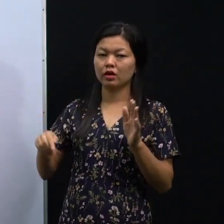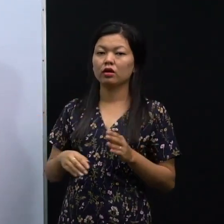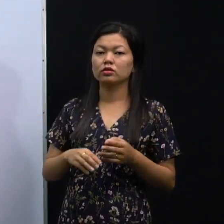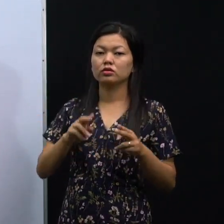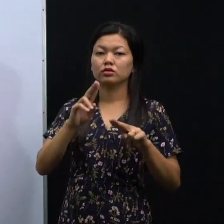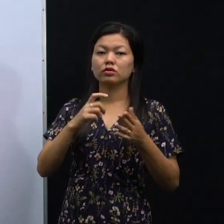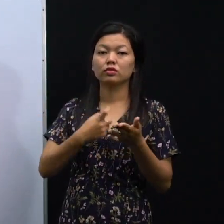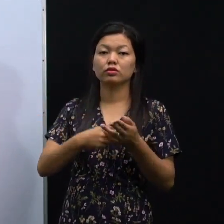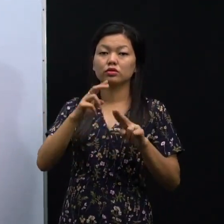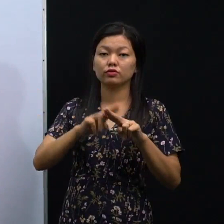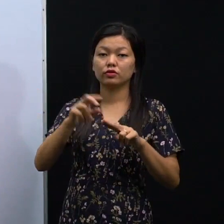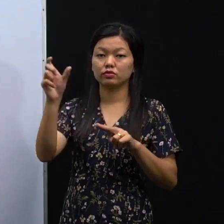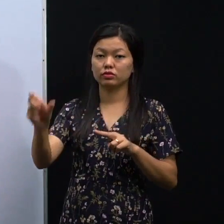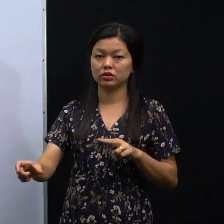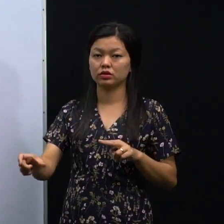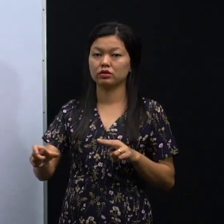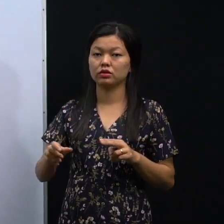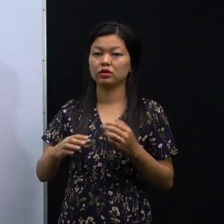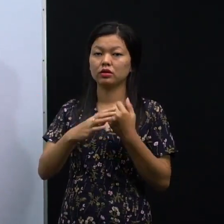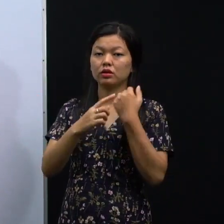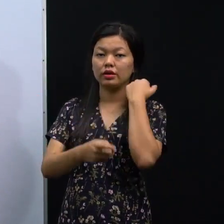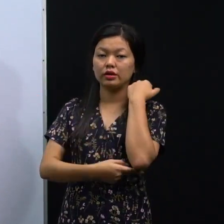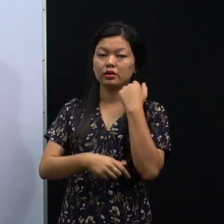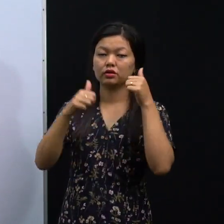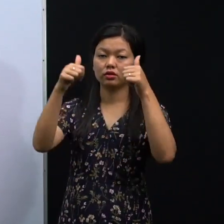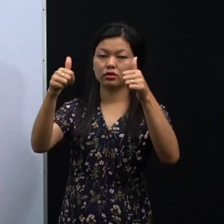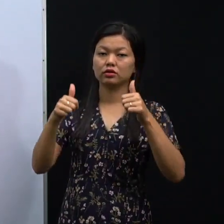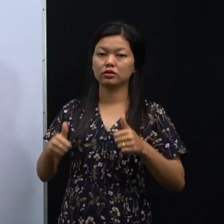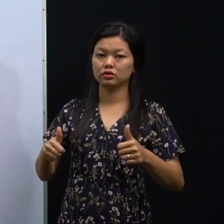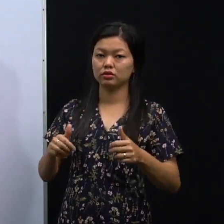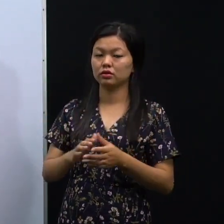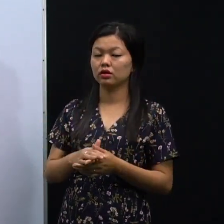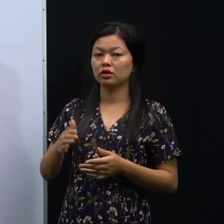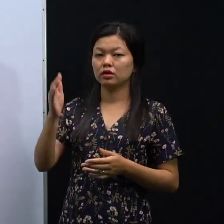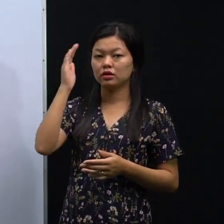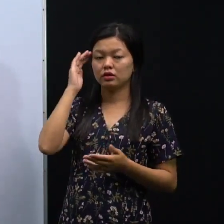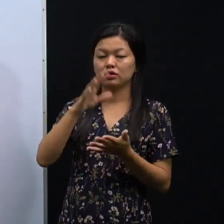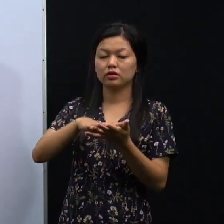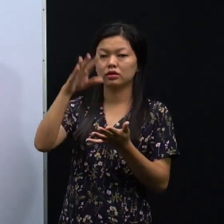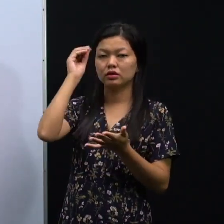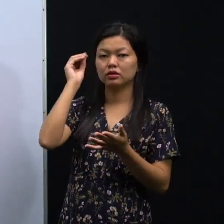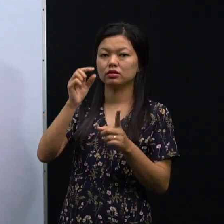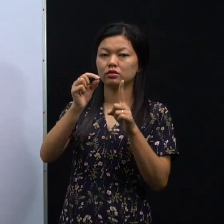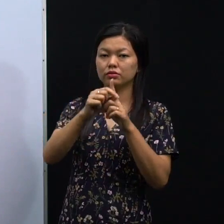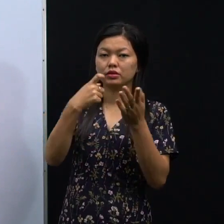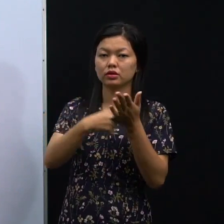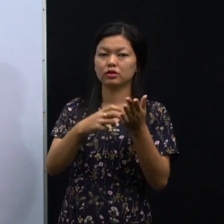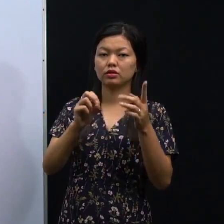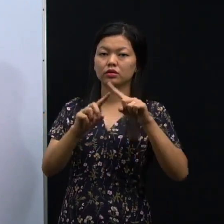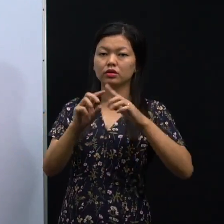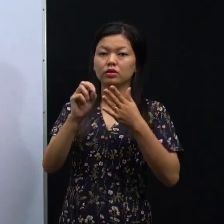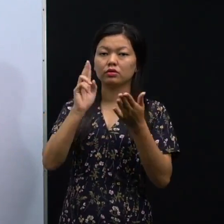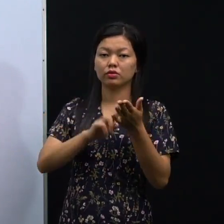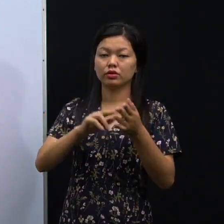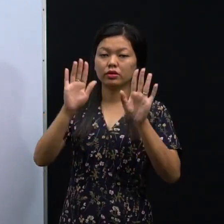a nucleus, which is concentrated in the middle. And this is the experimental evidence.